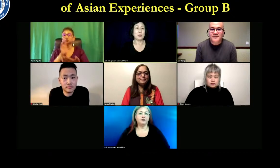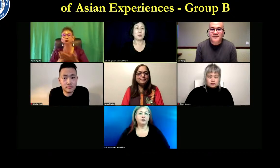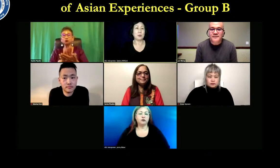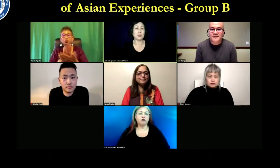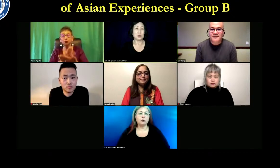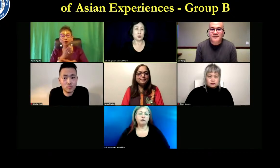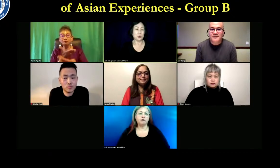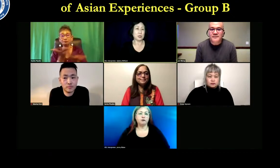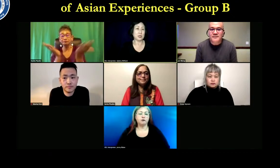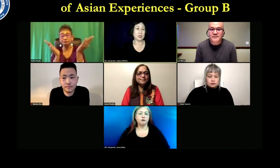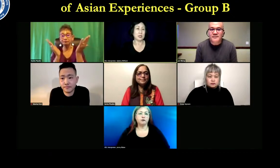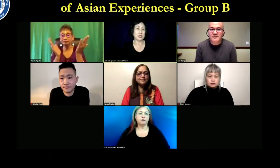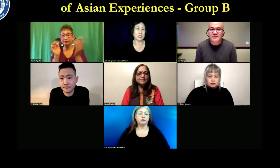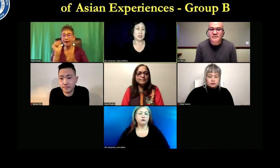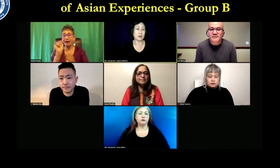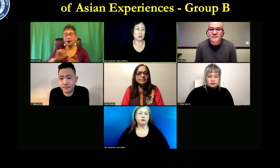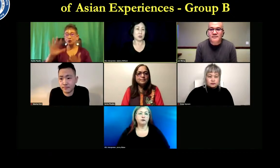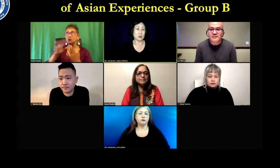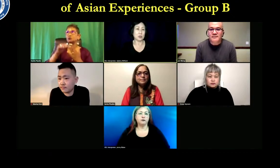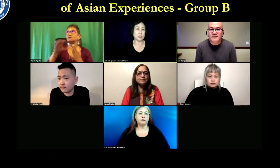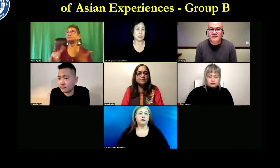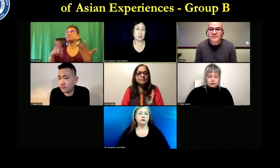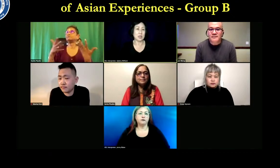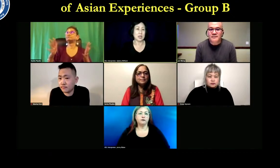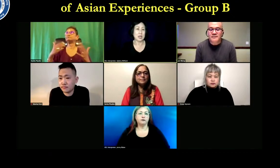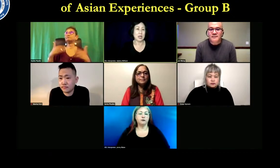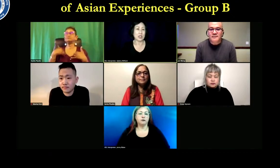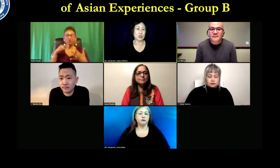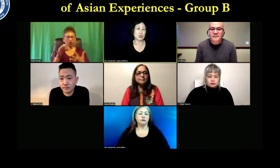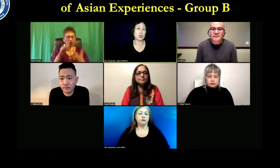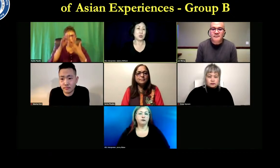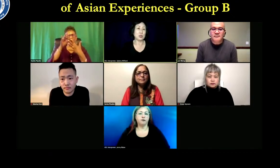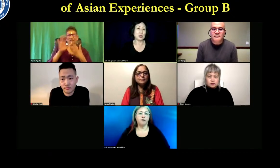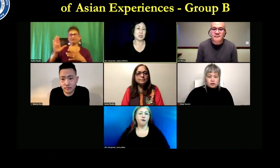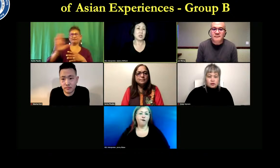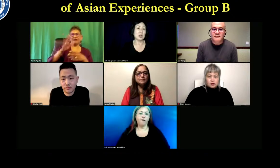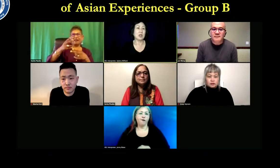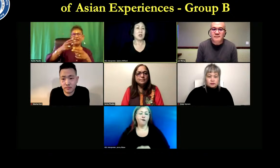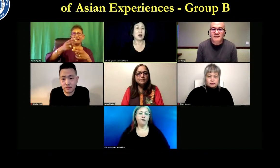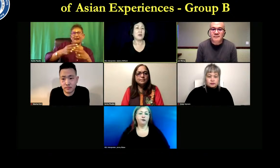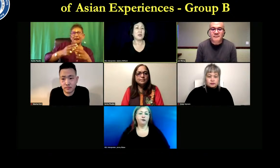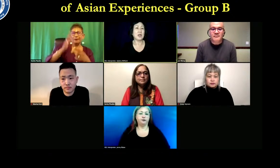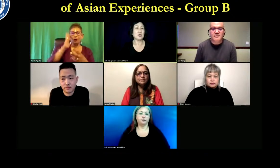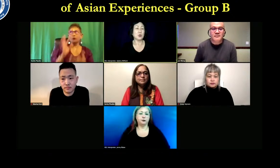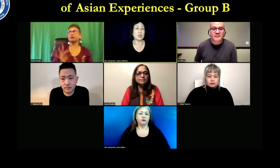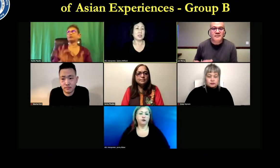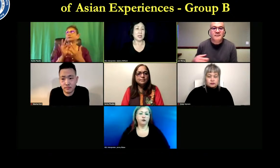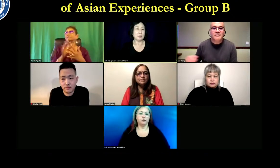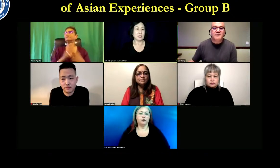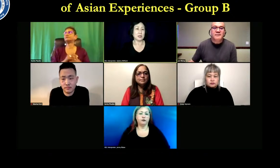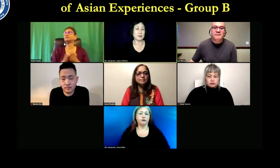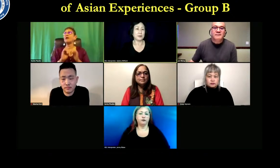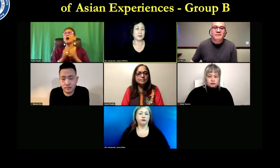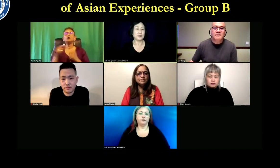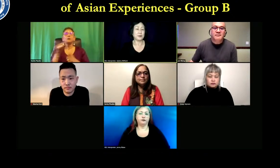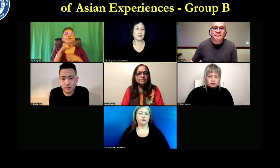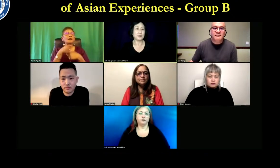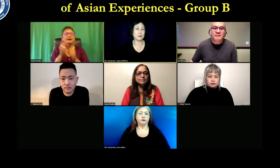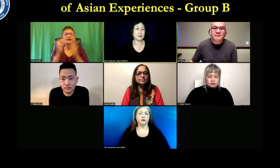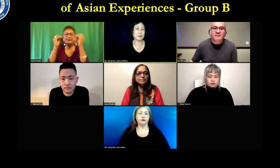So in public schools, in deaf schools, Asian students often have unique names.